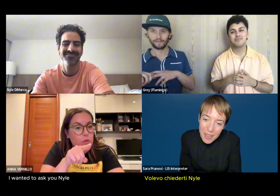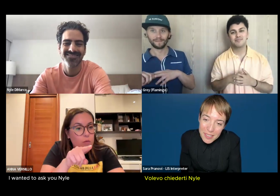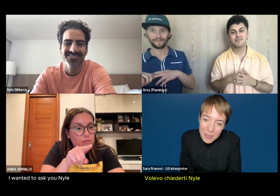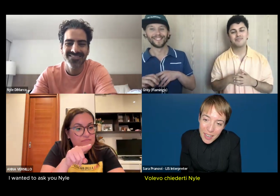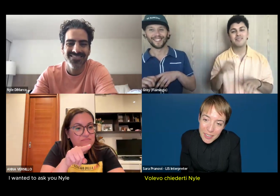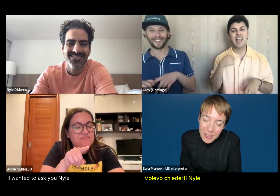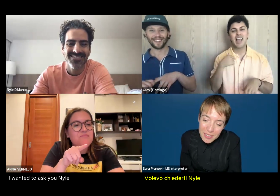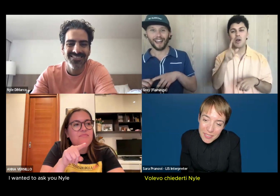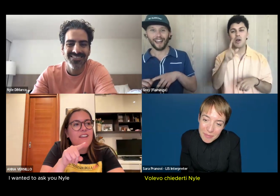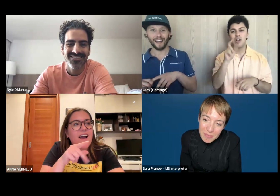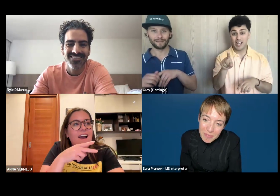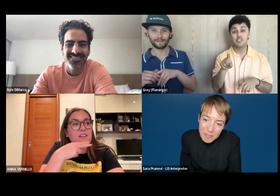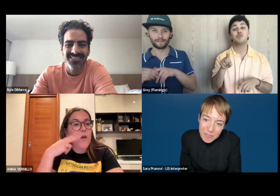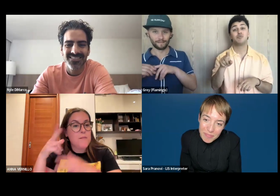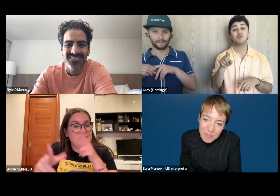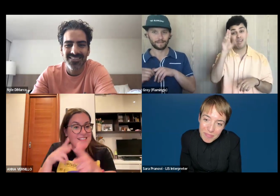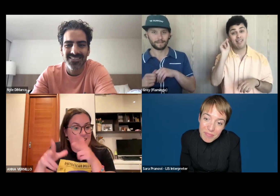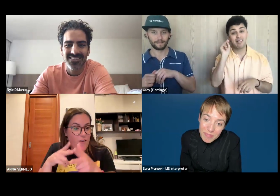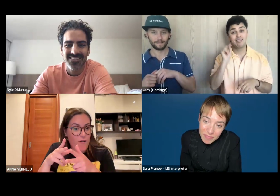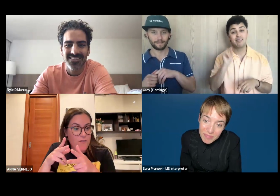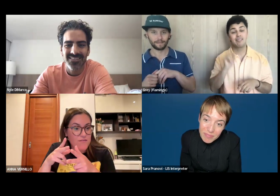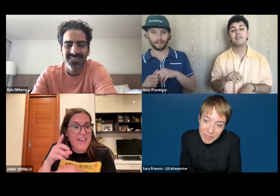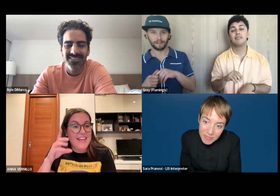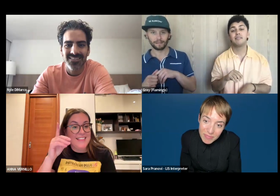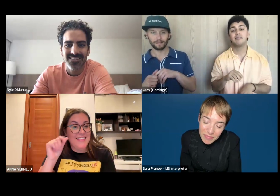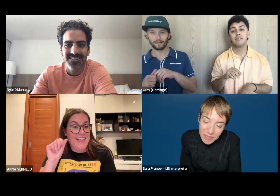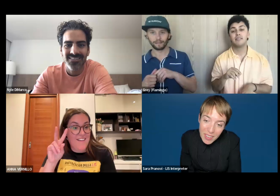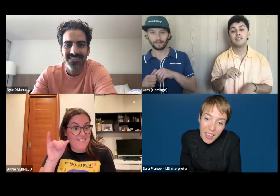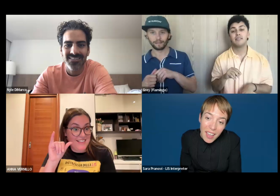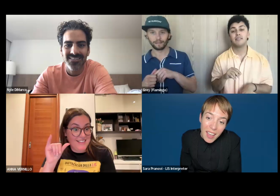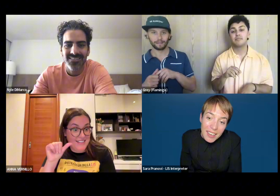I wanted to ask you, Niall.